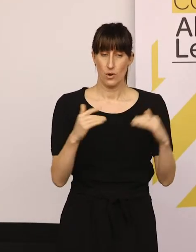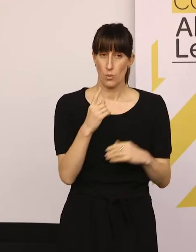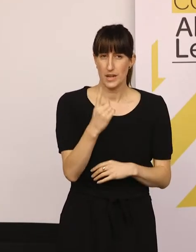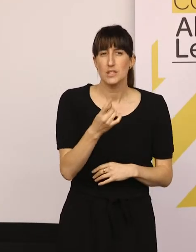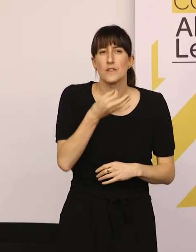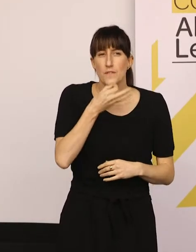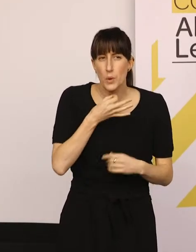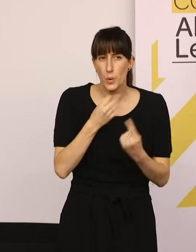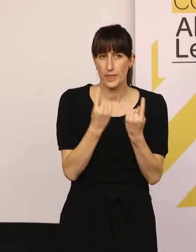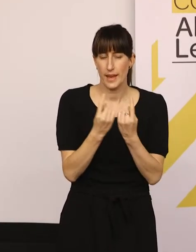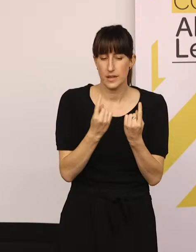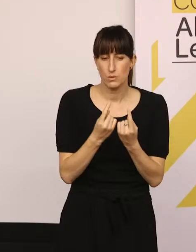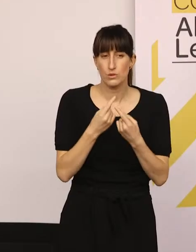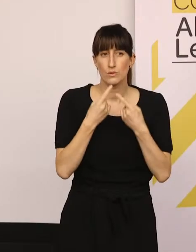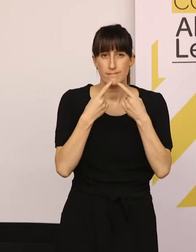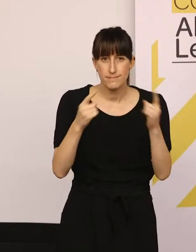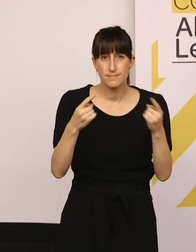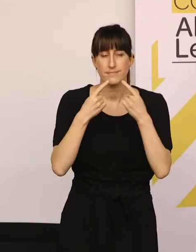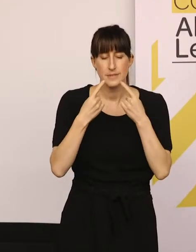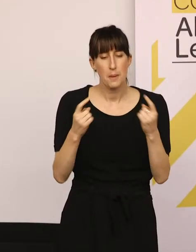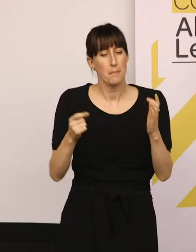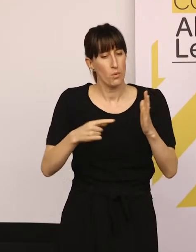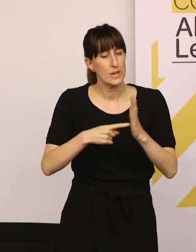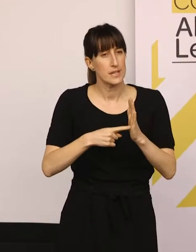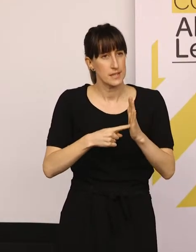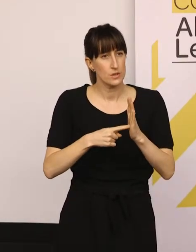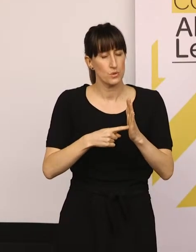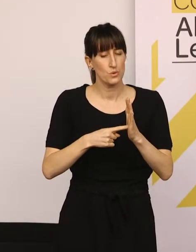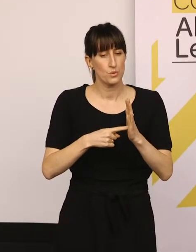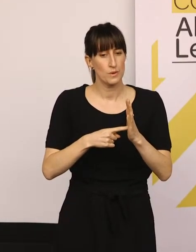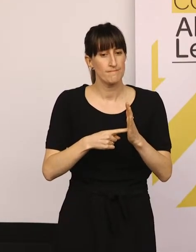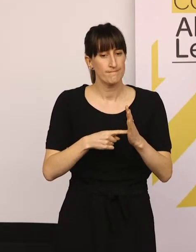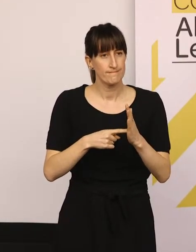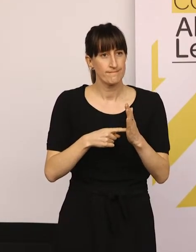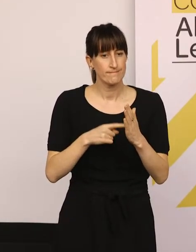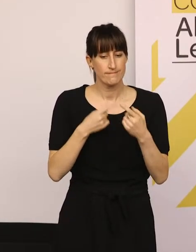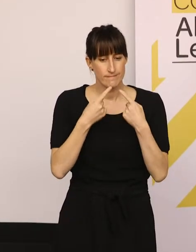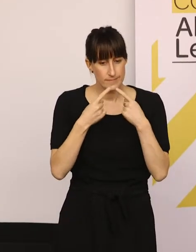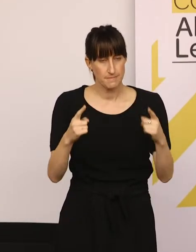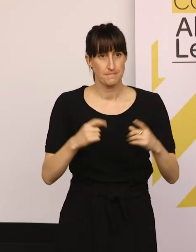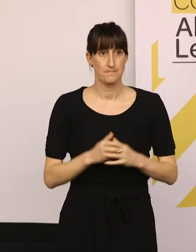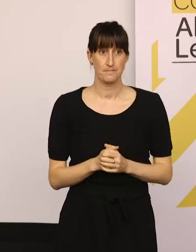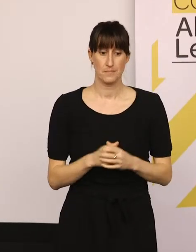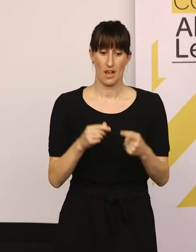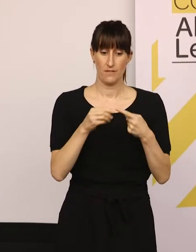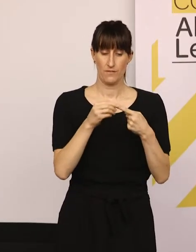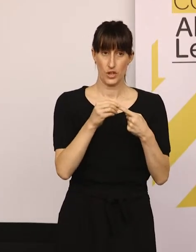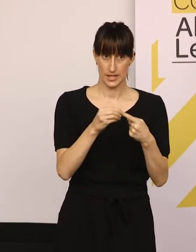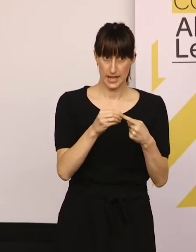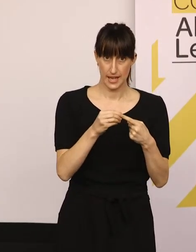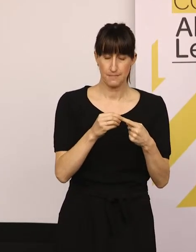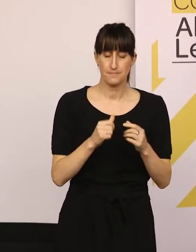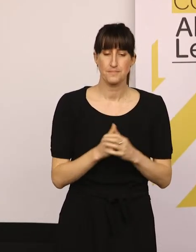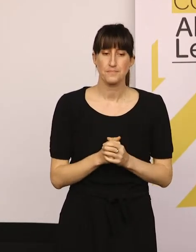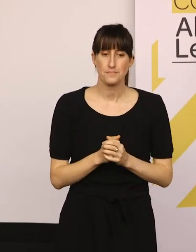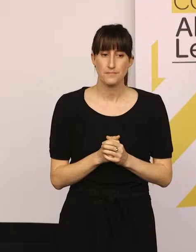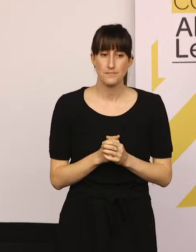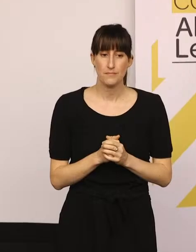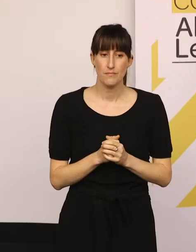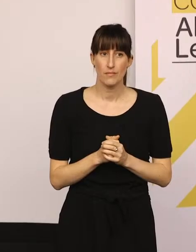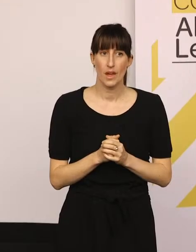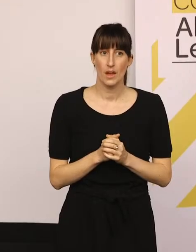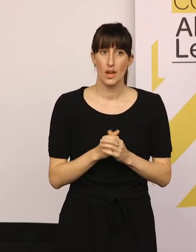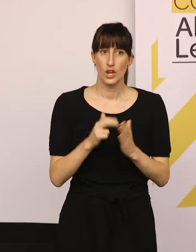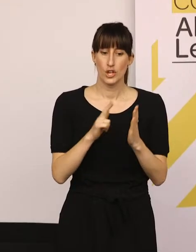want to cover and address this afternoon. Foremost is for me is to stress the ongoing